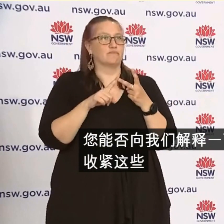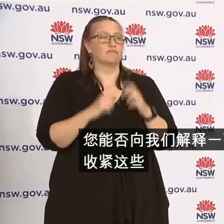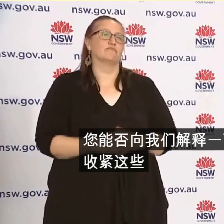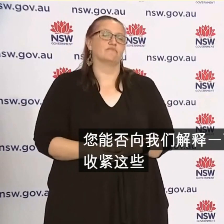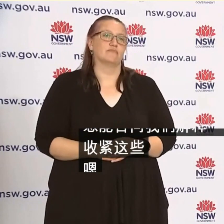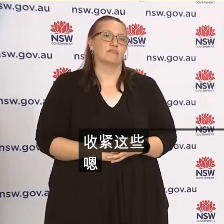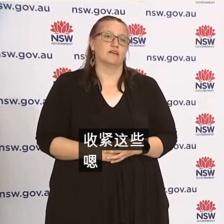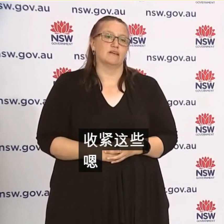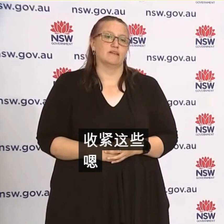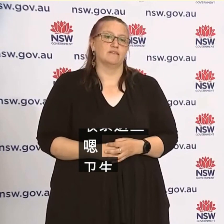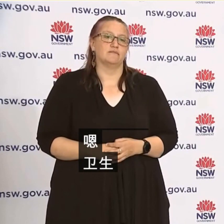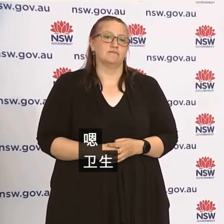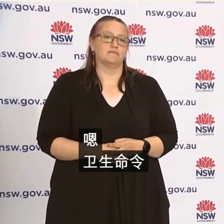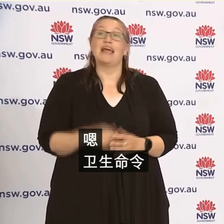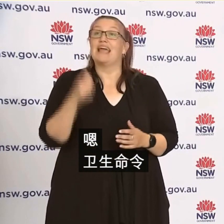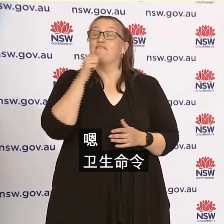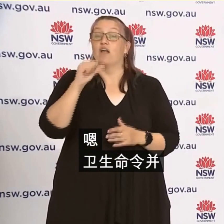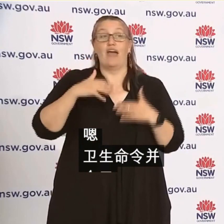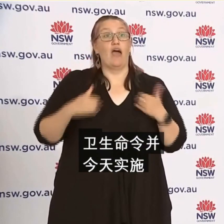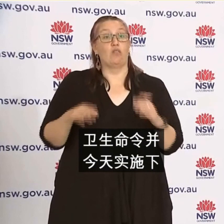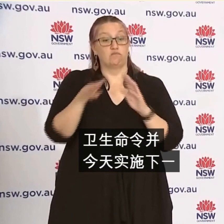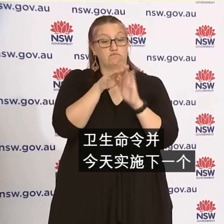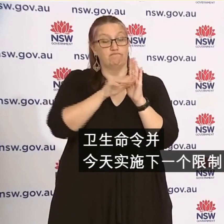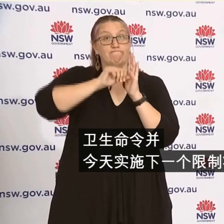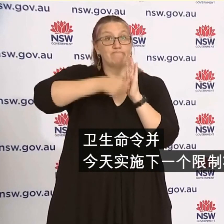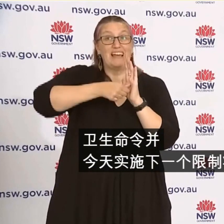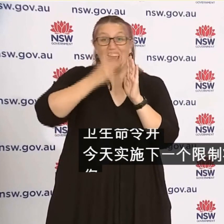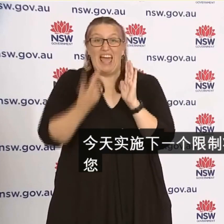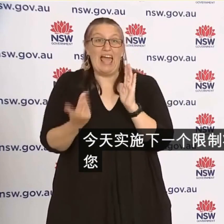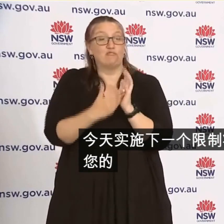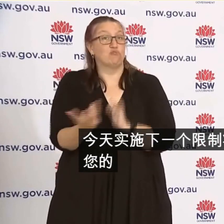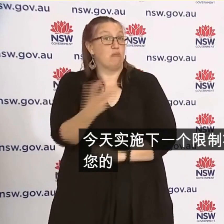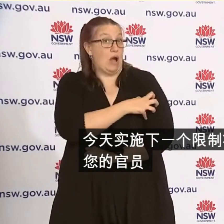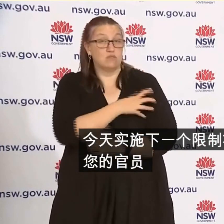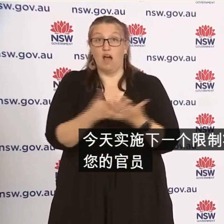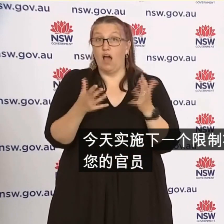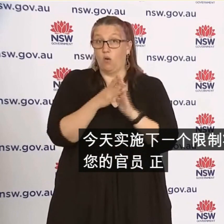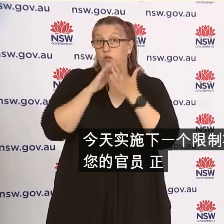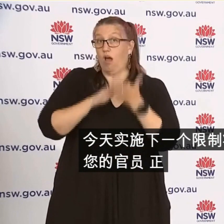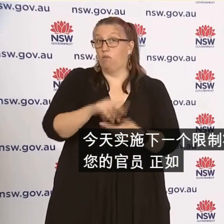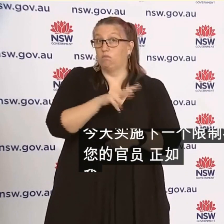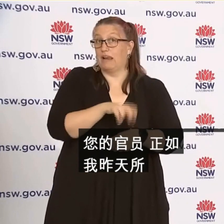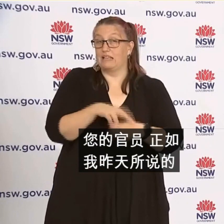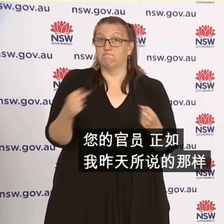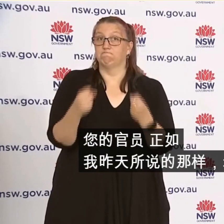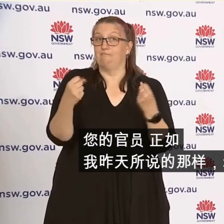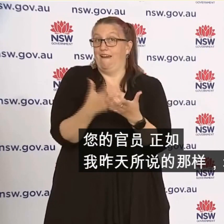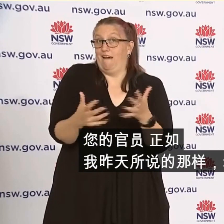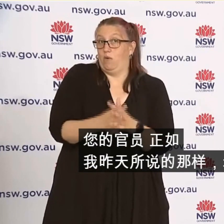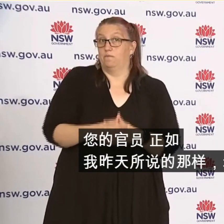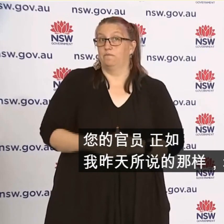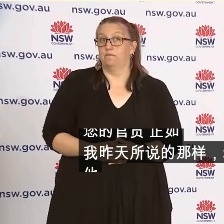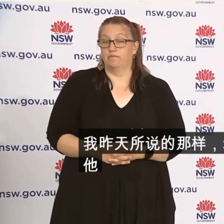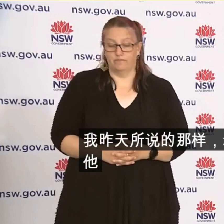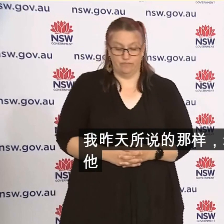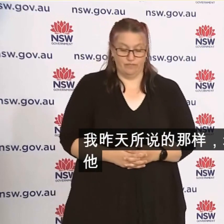up these health orders and bringing in extra restrictions today are going to help your officers on the ground? Oh, well, look, as I said yesterday,